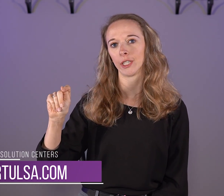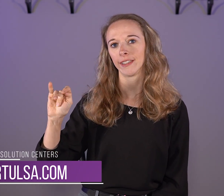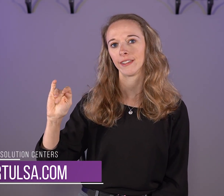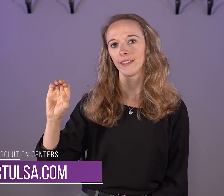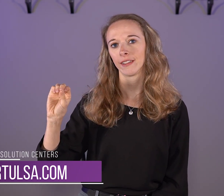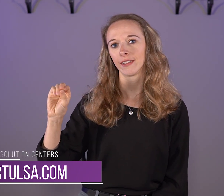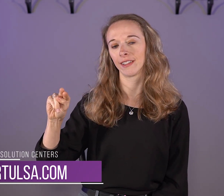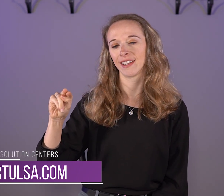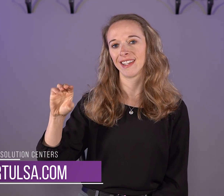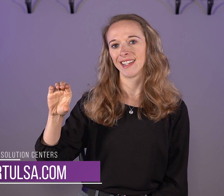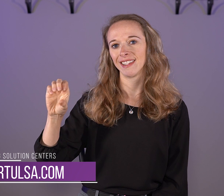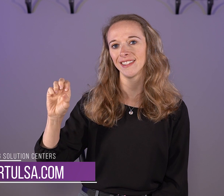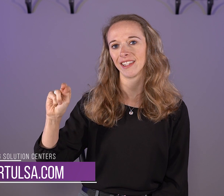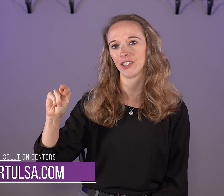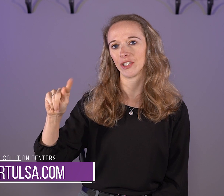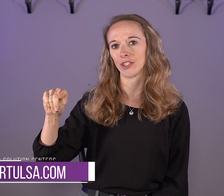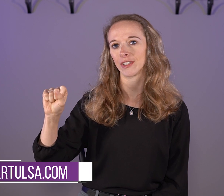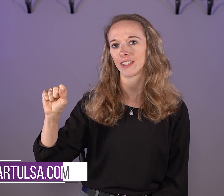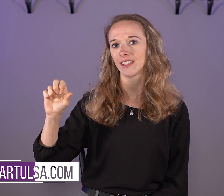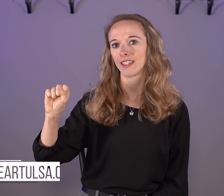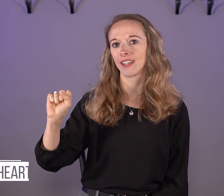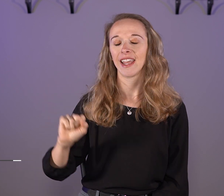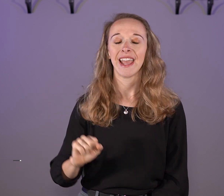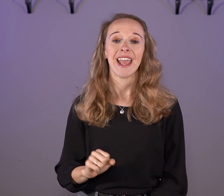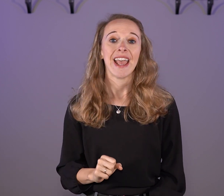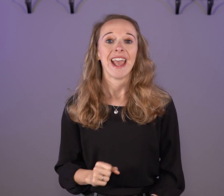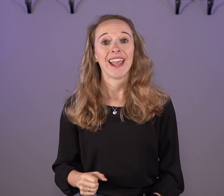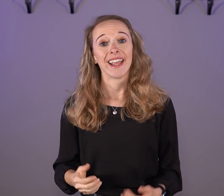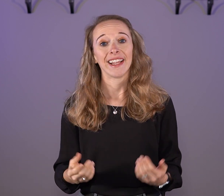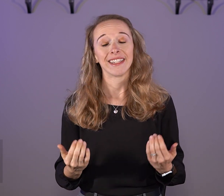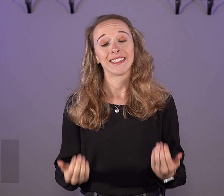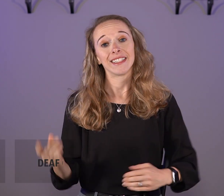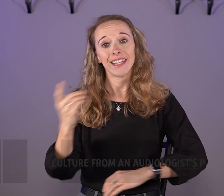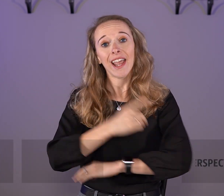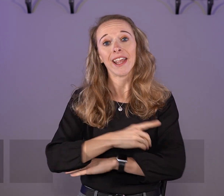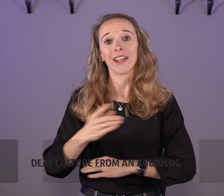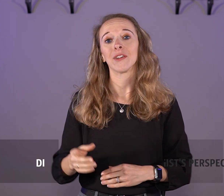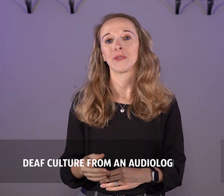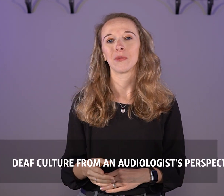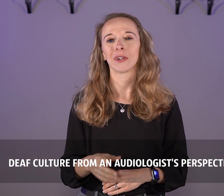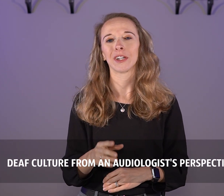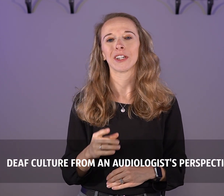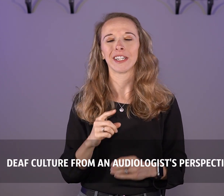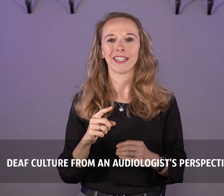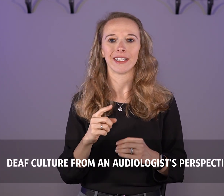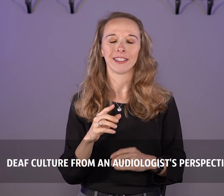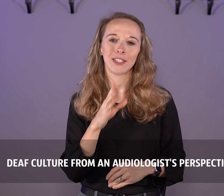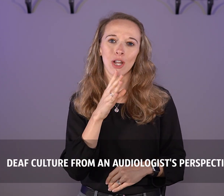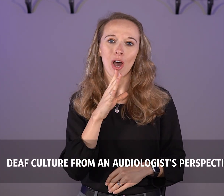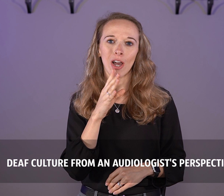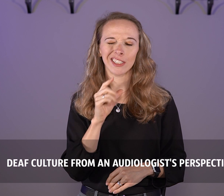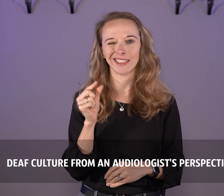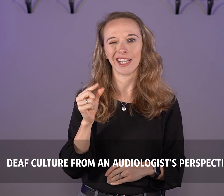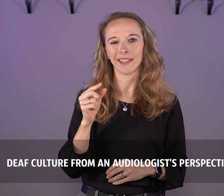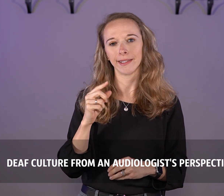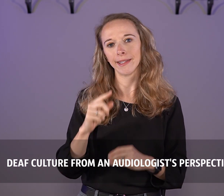Solution Centers, and today we're gonna talk just a little